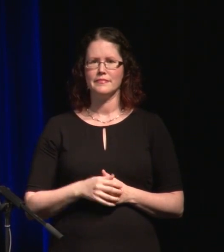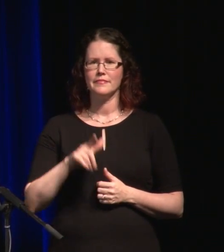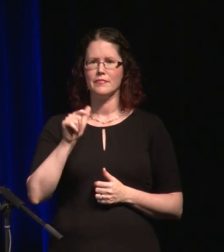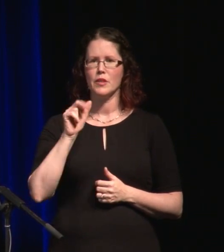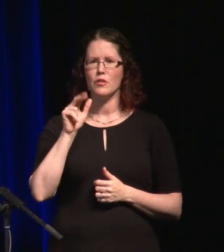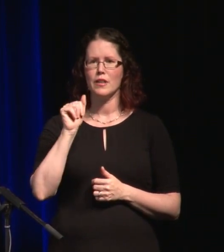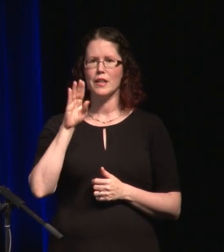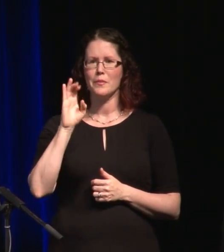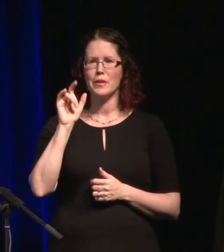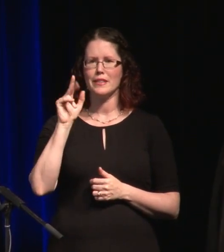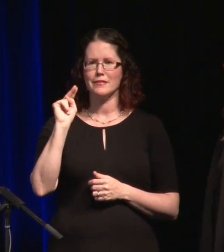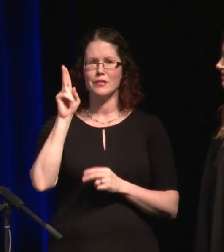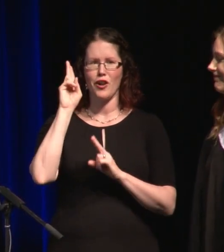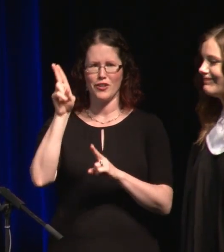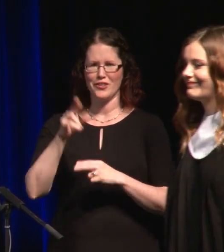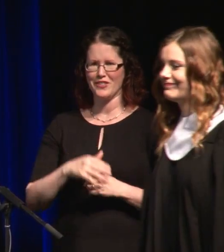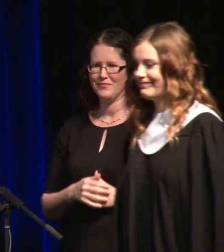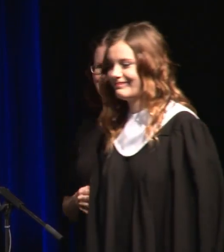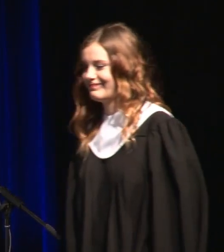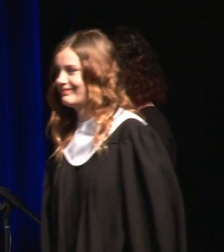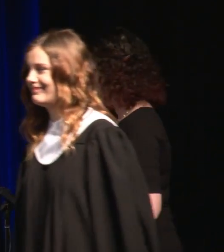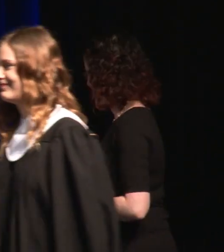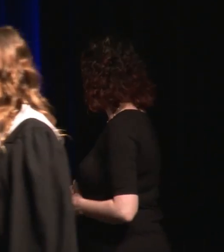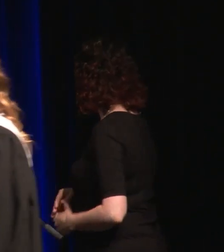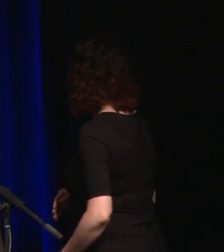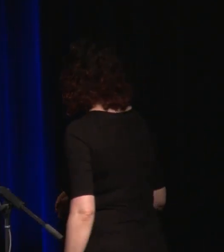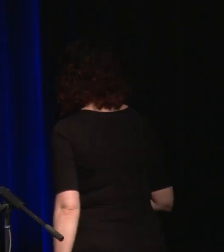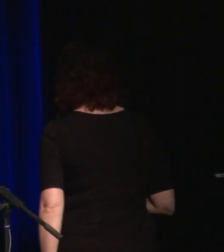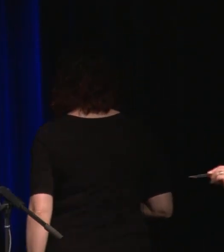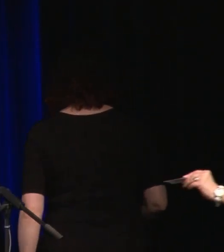Laura Beaton with honors.